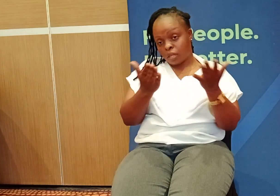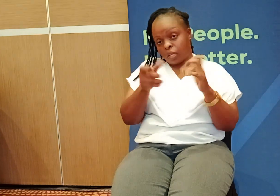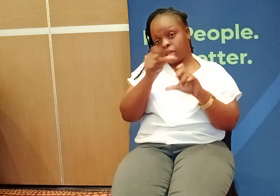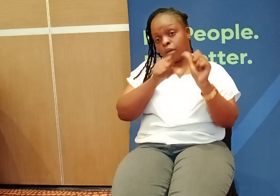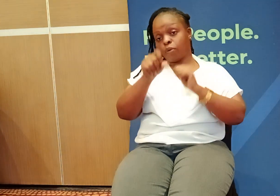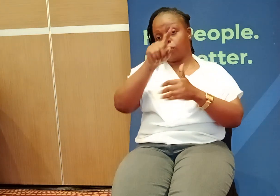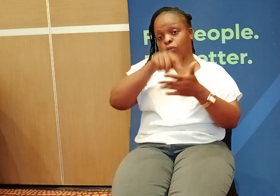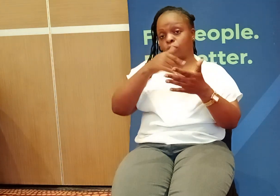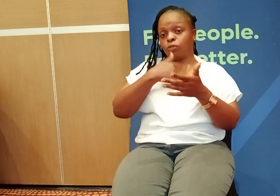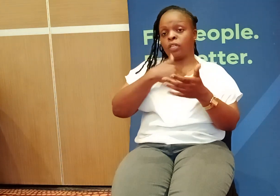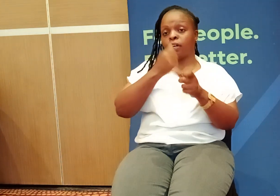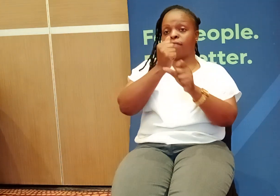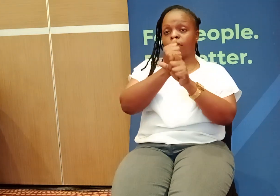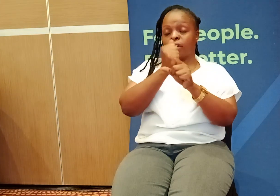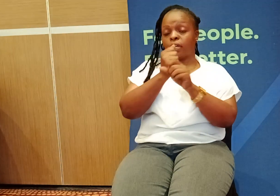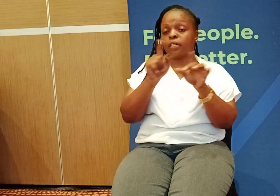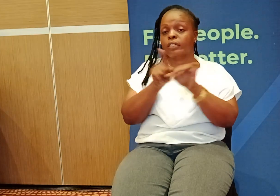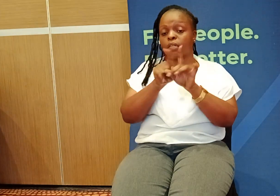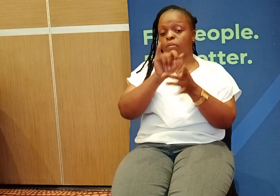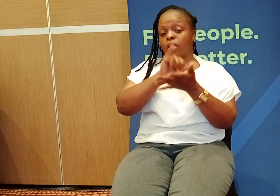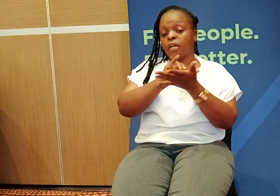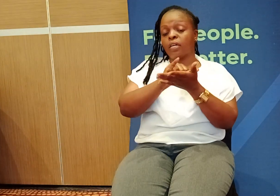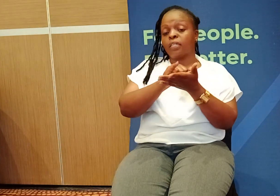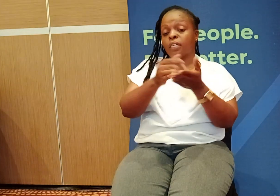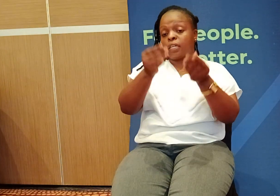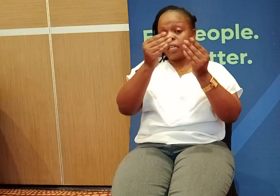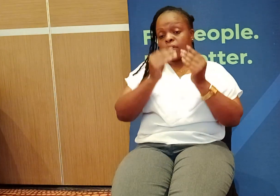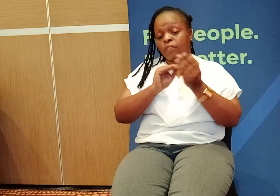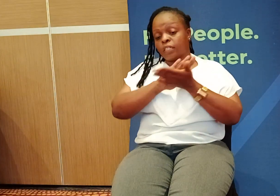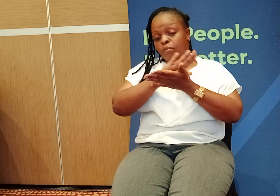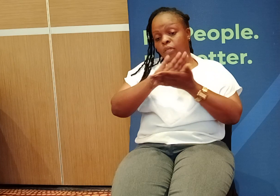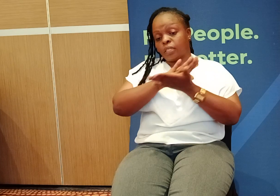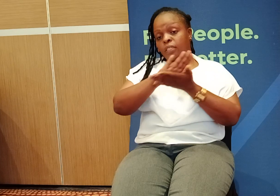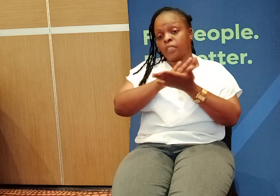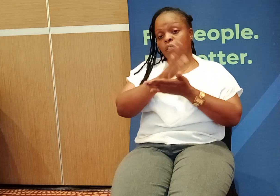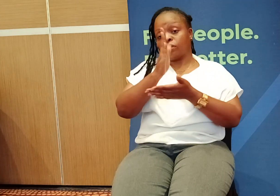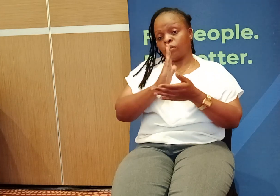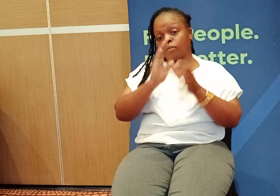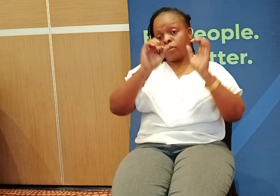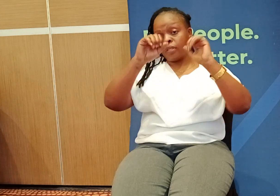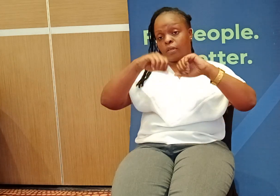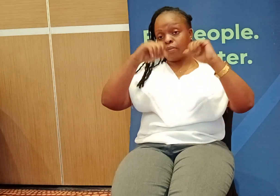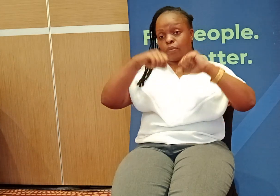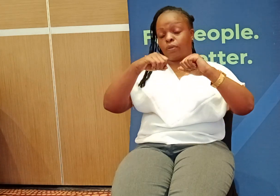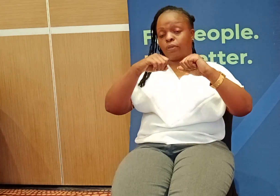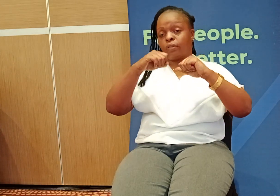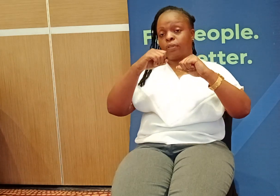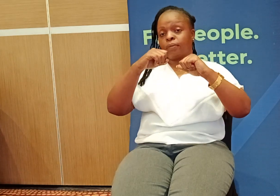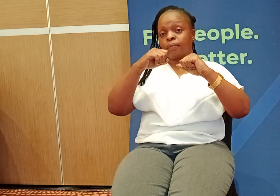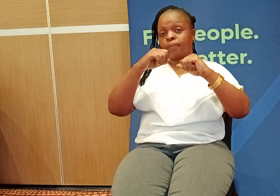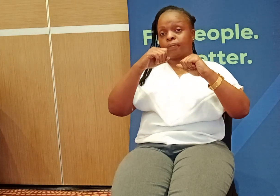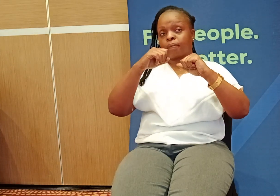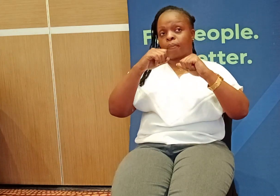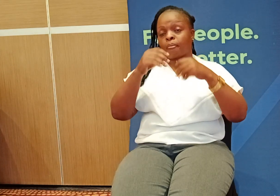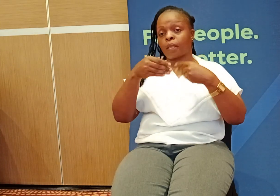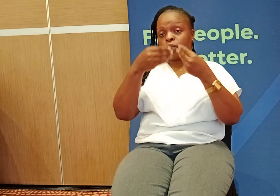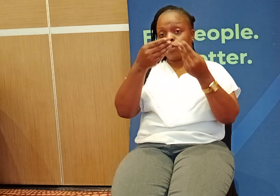we've been doing. And that gives us the basis to be able to give Dennis